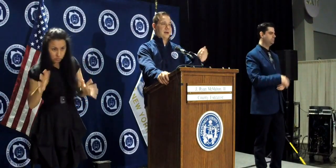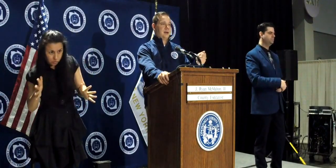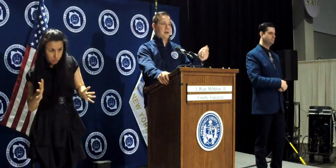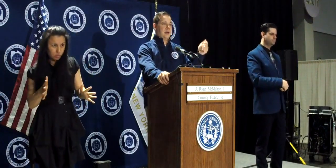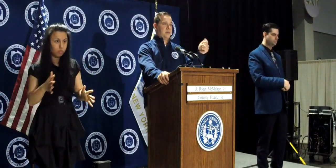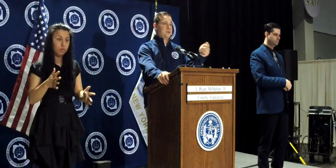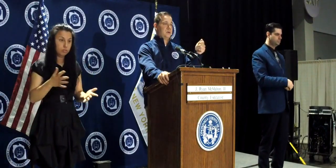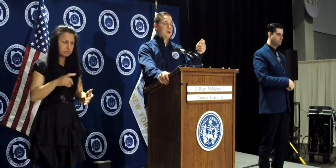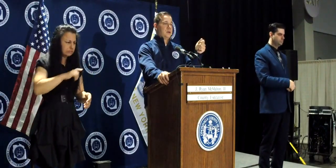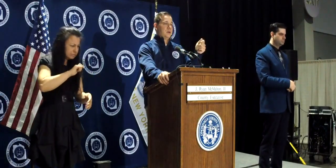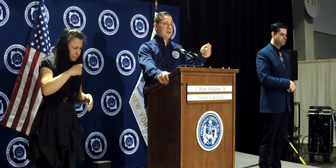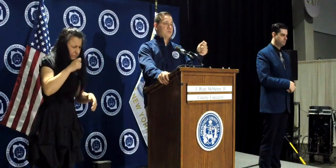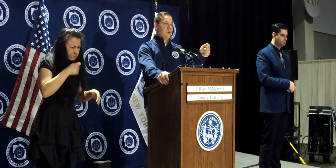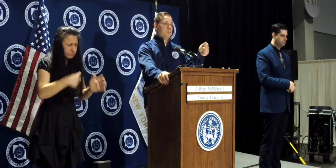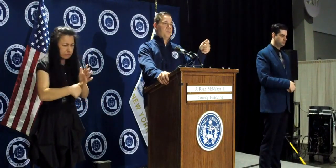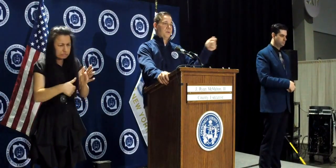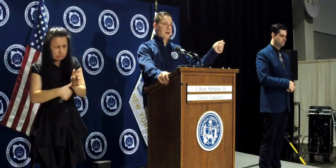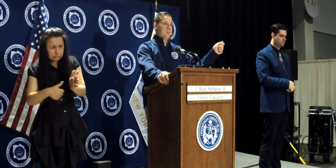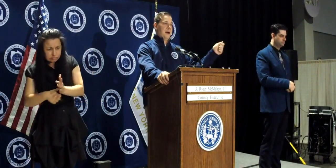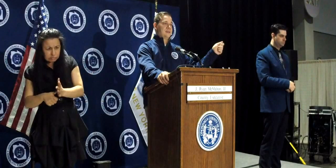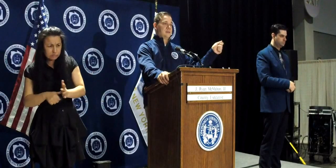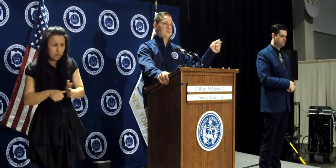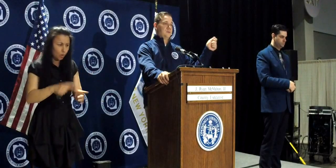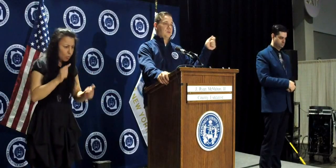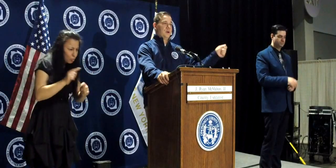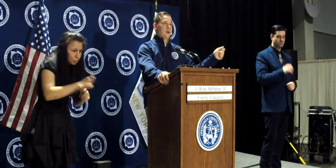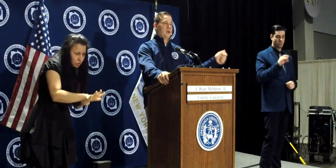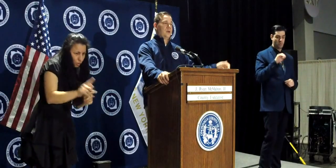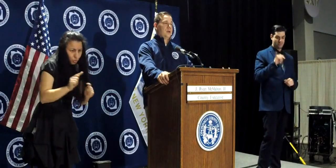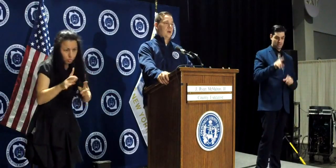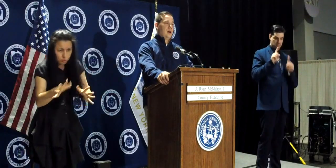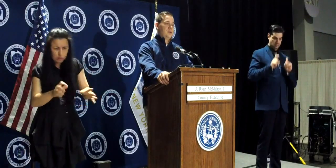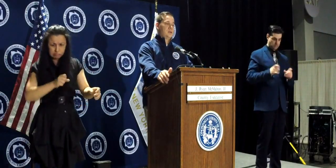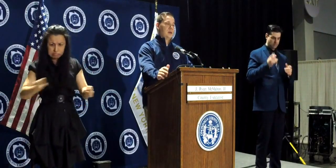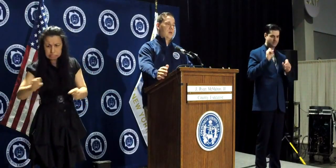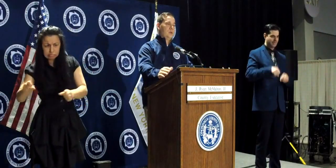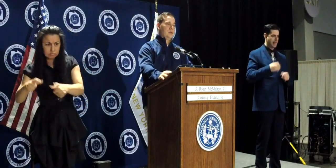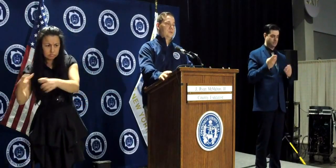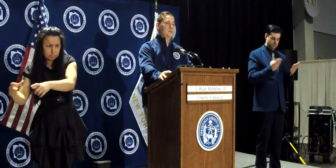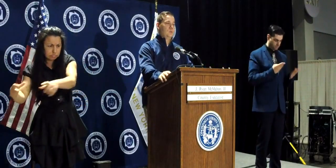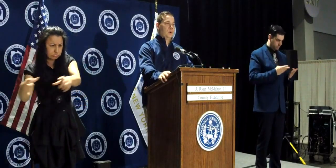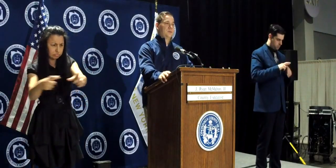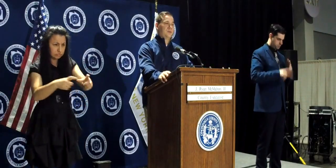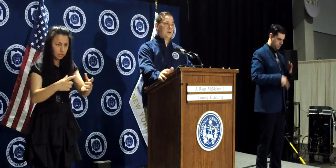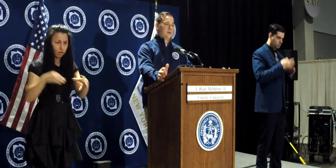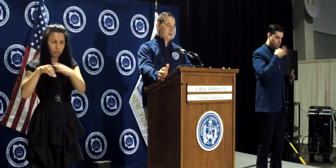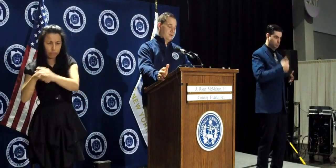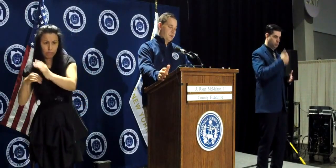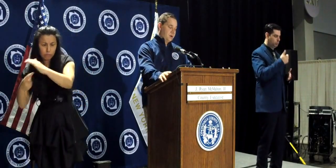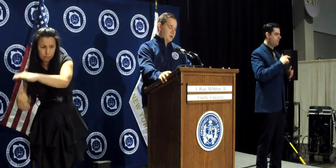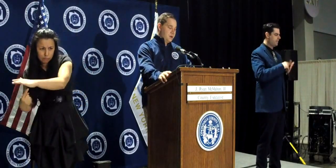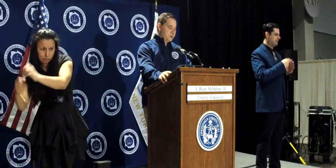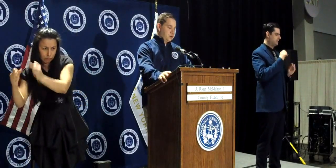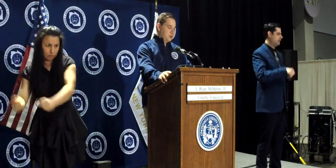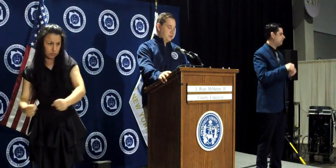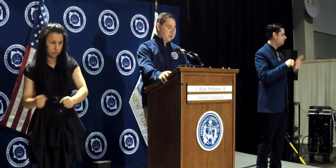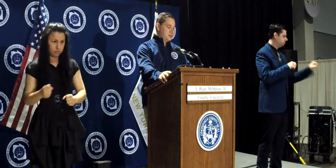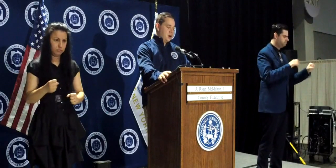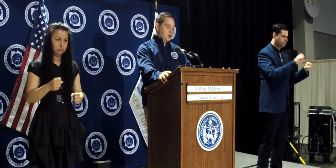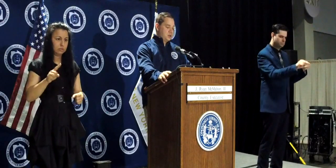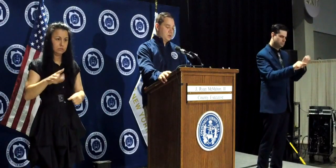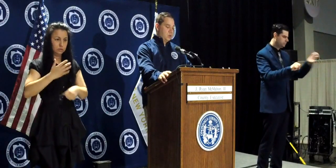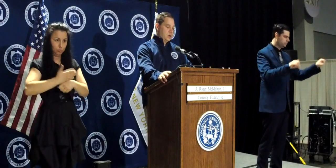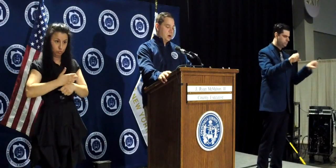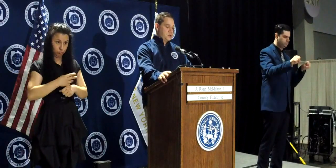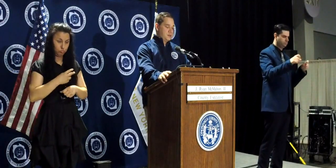once, catch more people that are positive quicker, so that we can work to flatten the curve. But certainly things